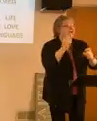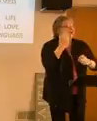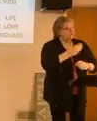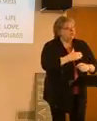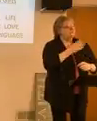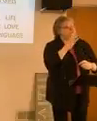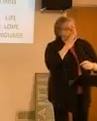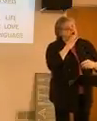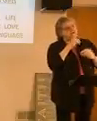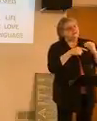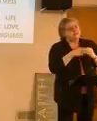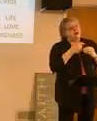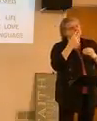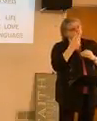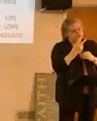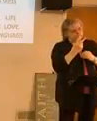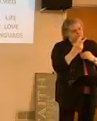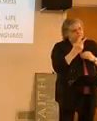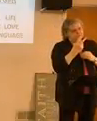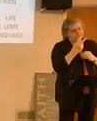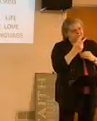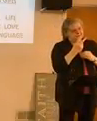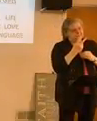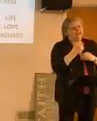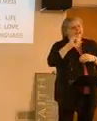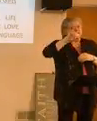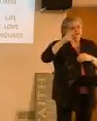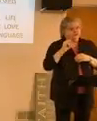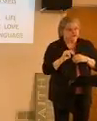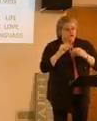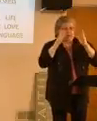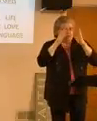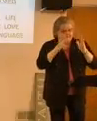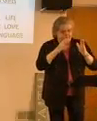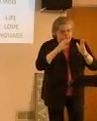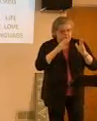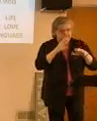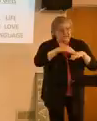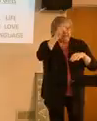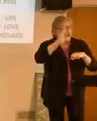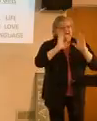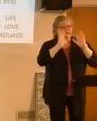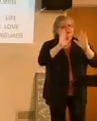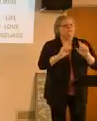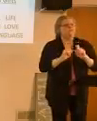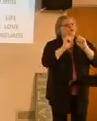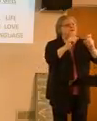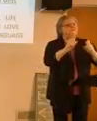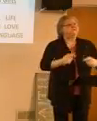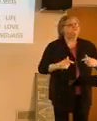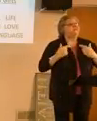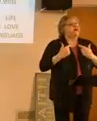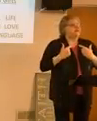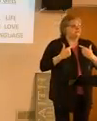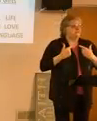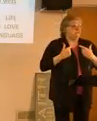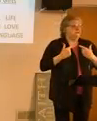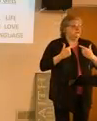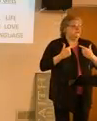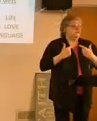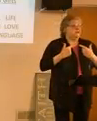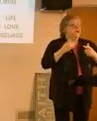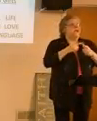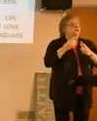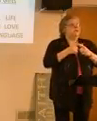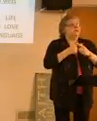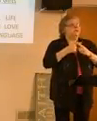highlighted 2 so far. In January, we focused on God's wonderful gift of life. And